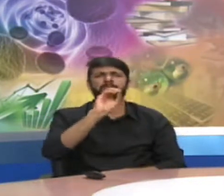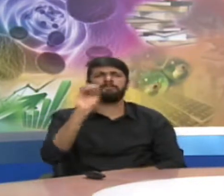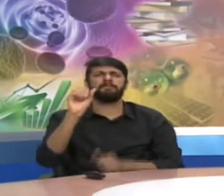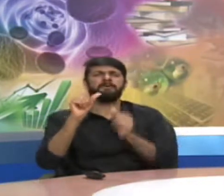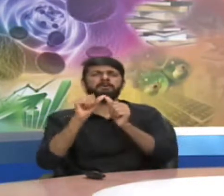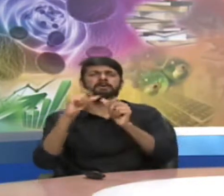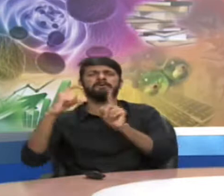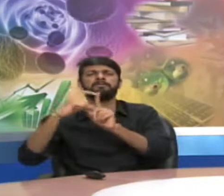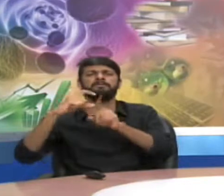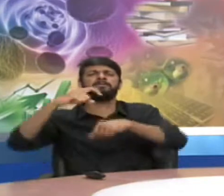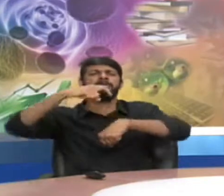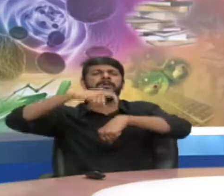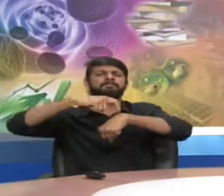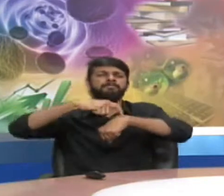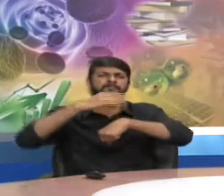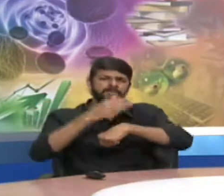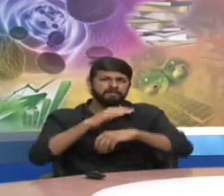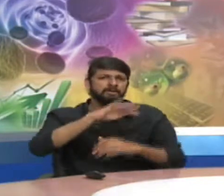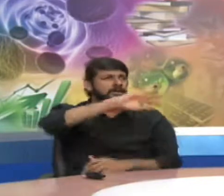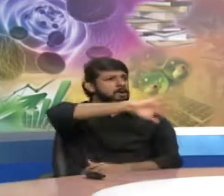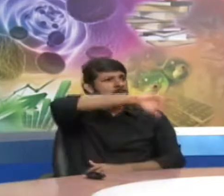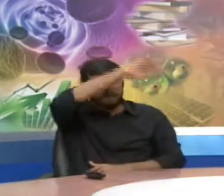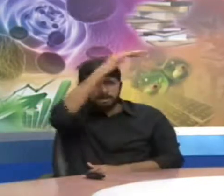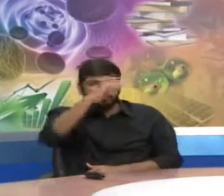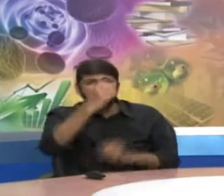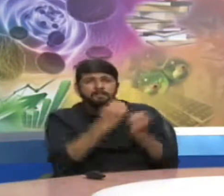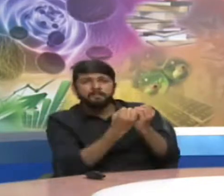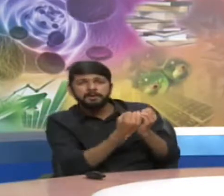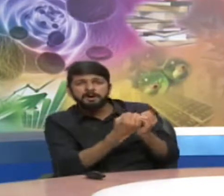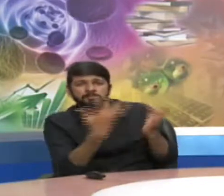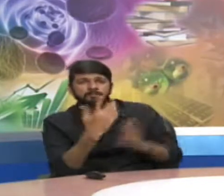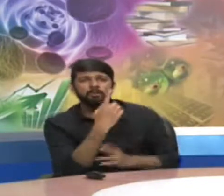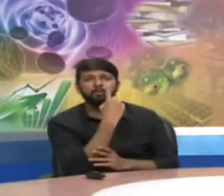The period is 5th century AD.